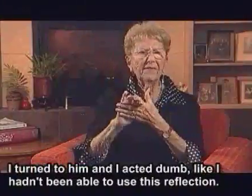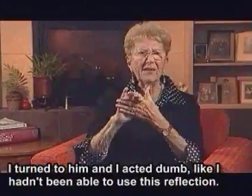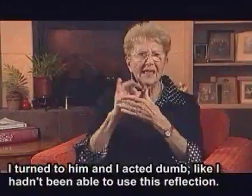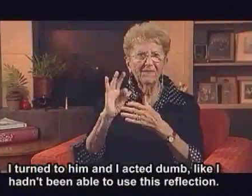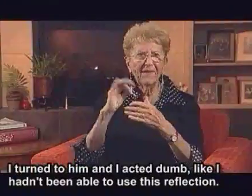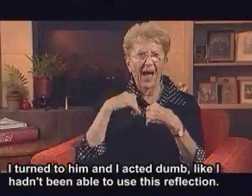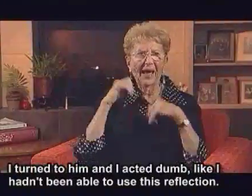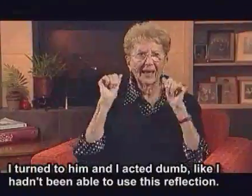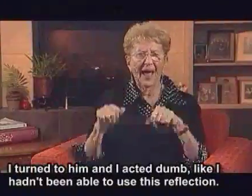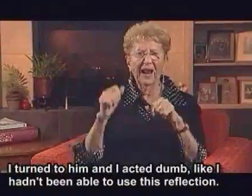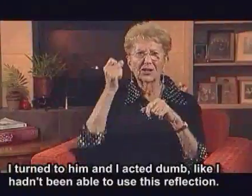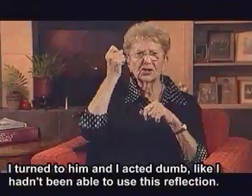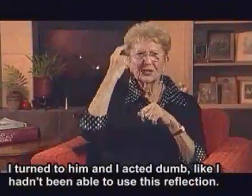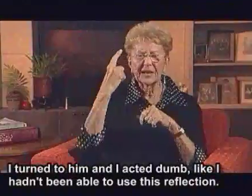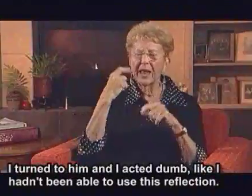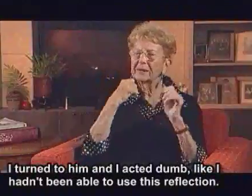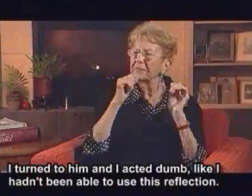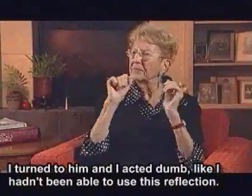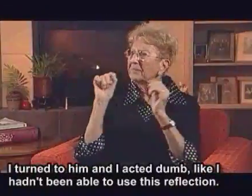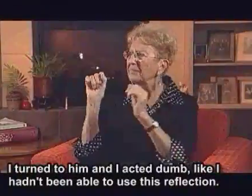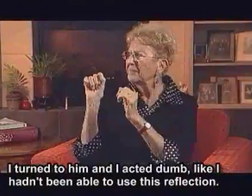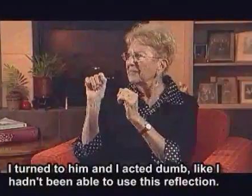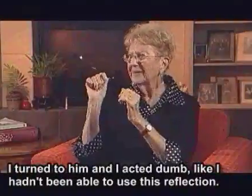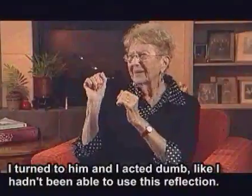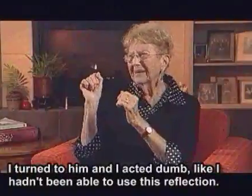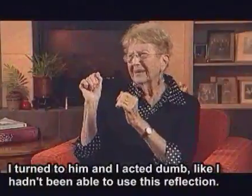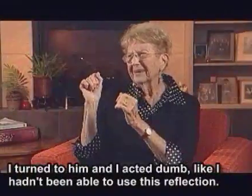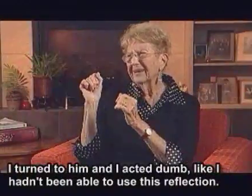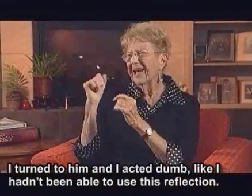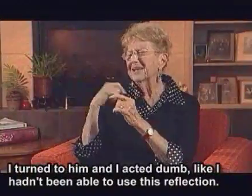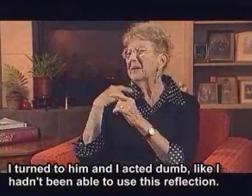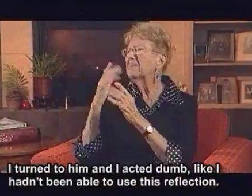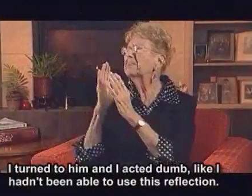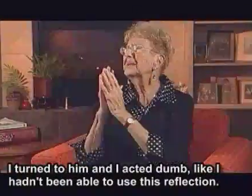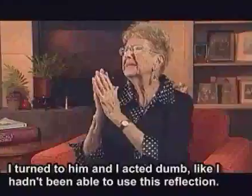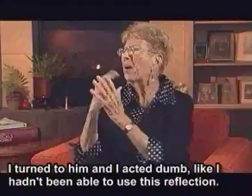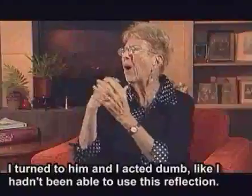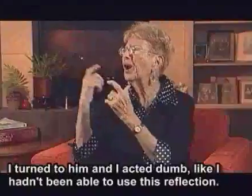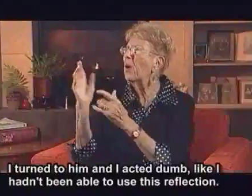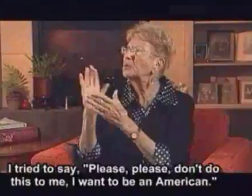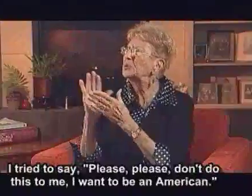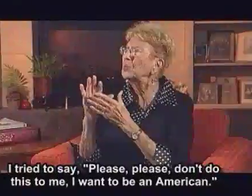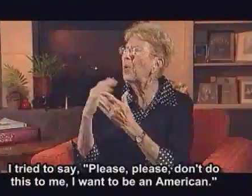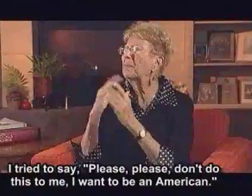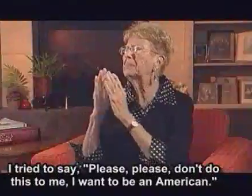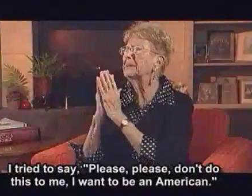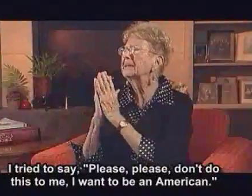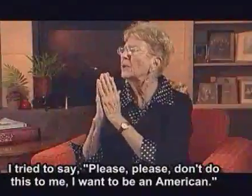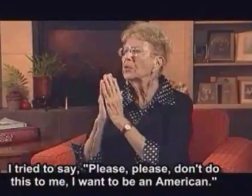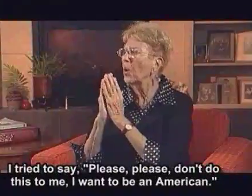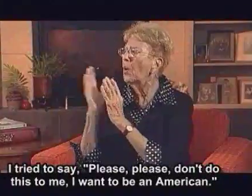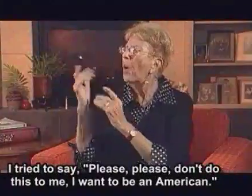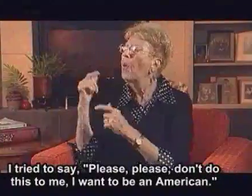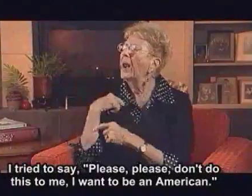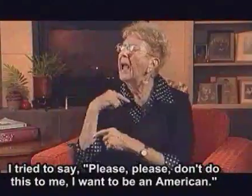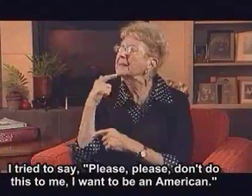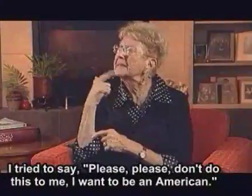I turned to him and I acted dumb, like I hadn't been able to use this reflection, and I tried to say, please, please,